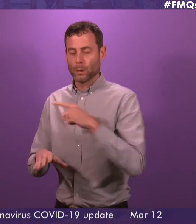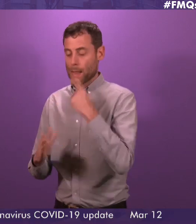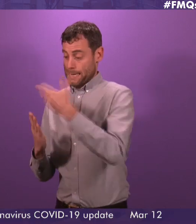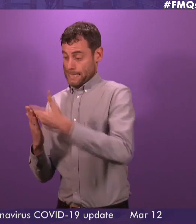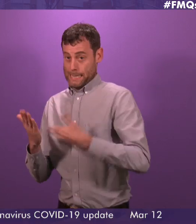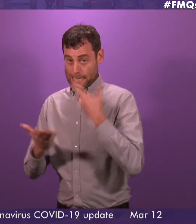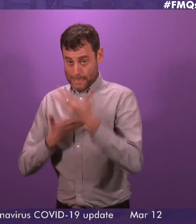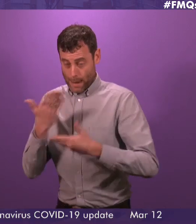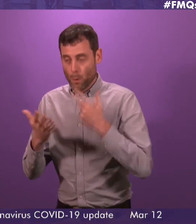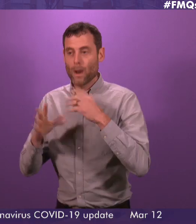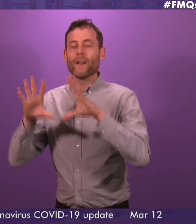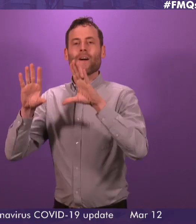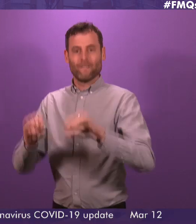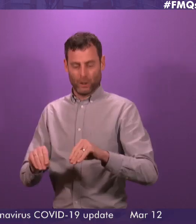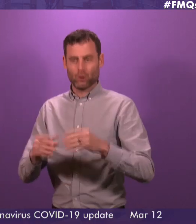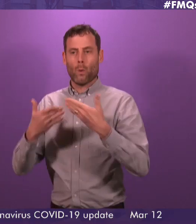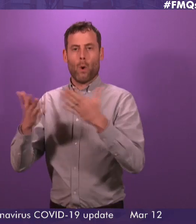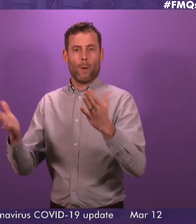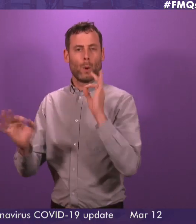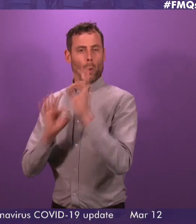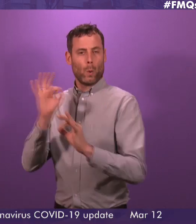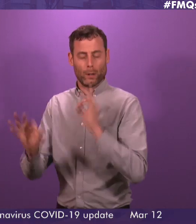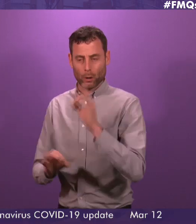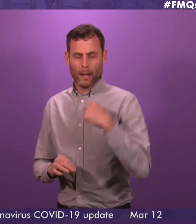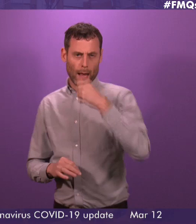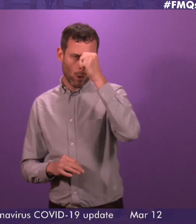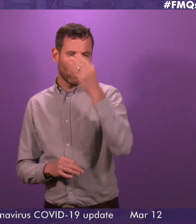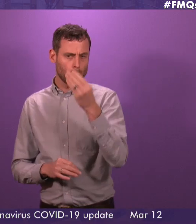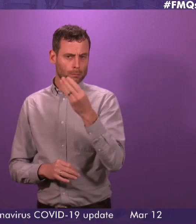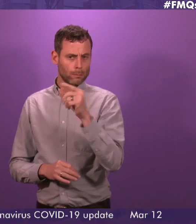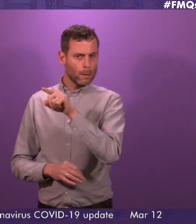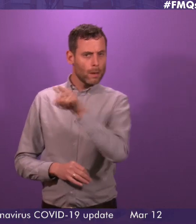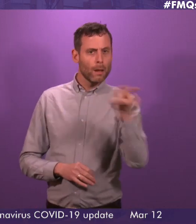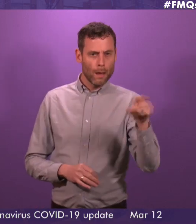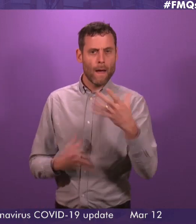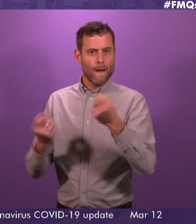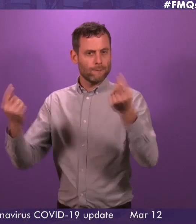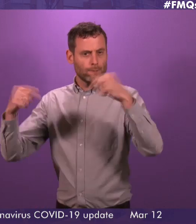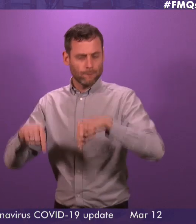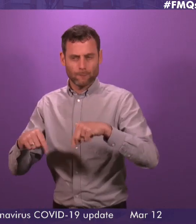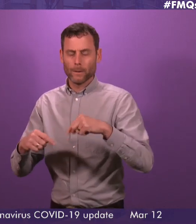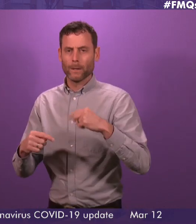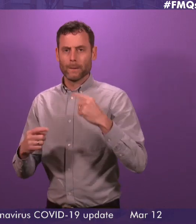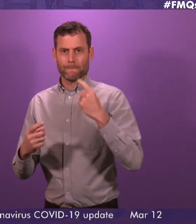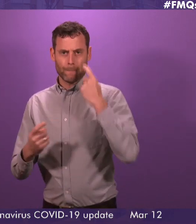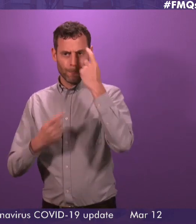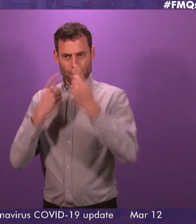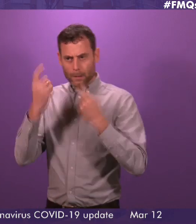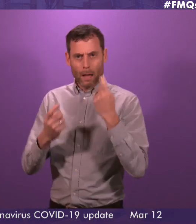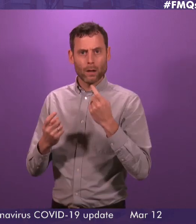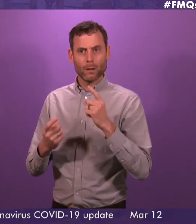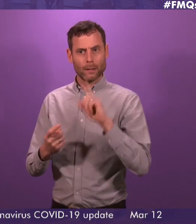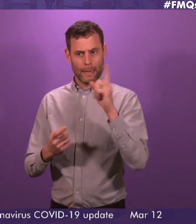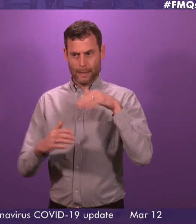Cabinet Secretary, I know that there's a lot of interest in members about their own access to this building,